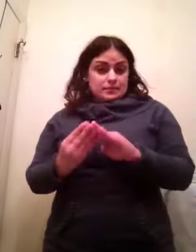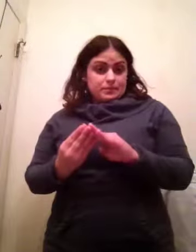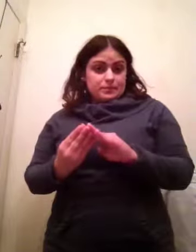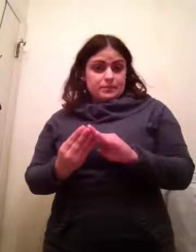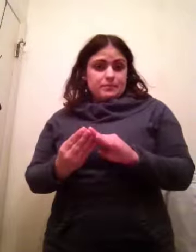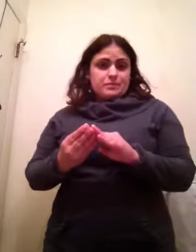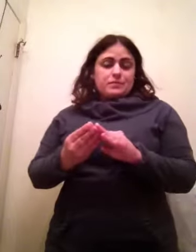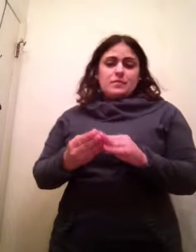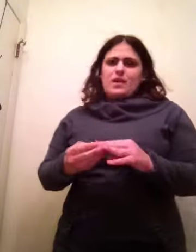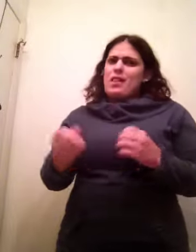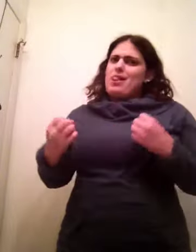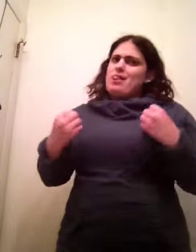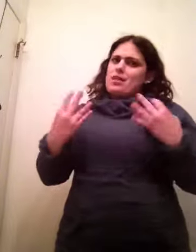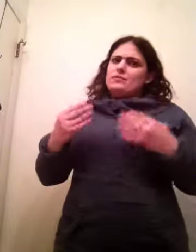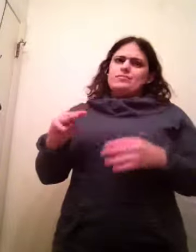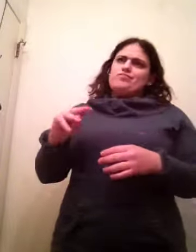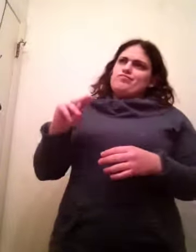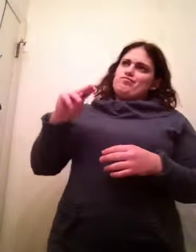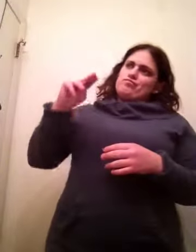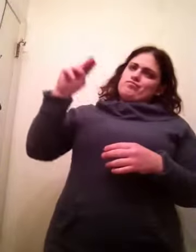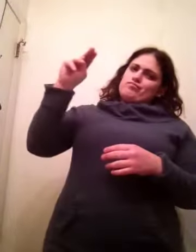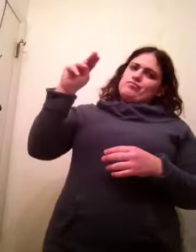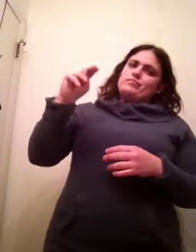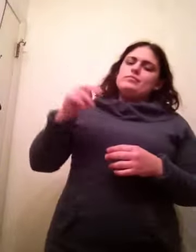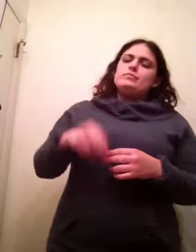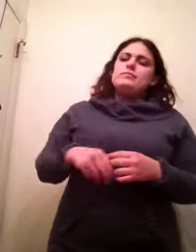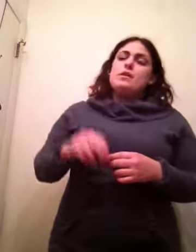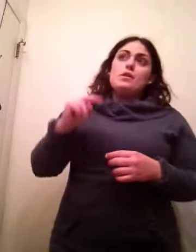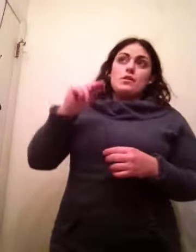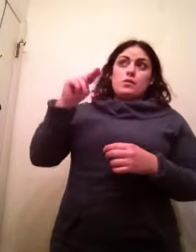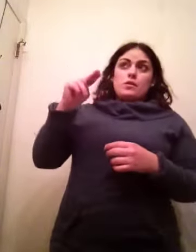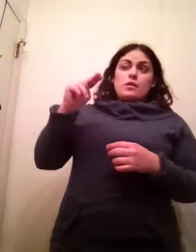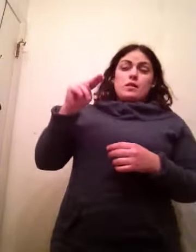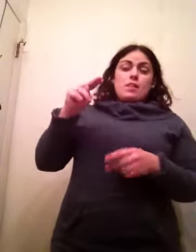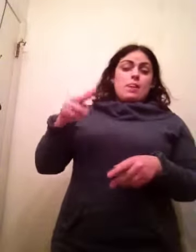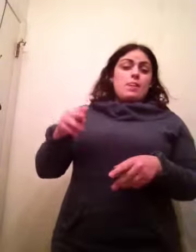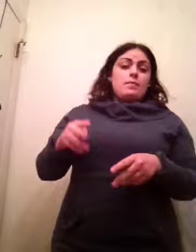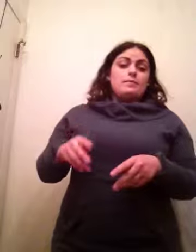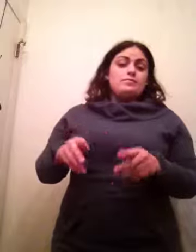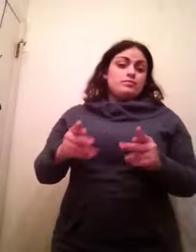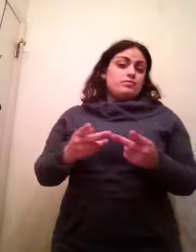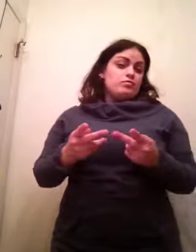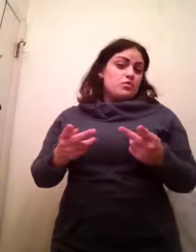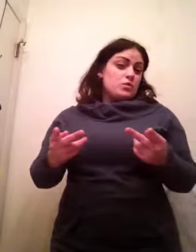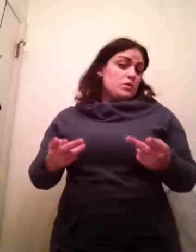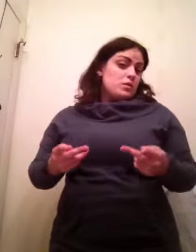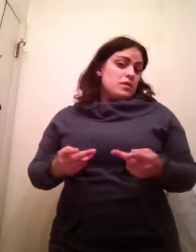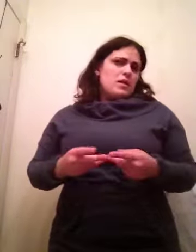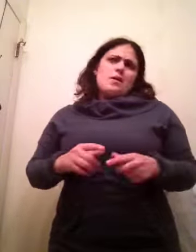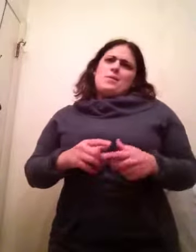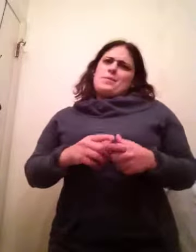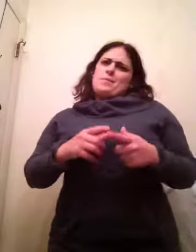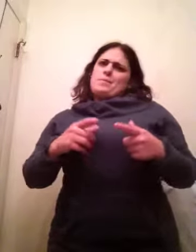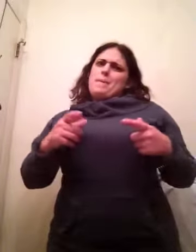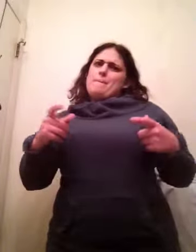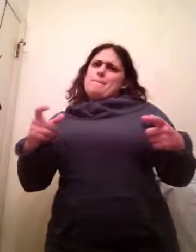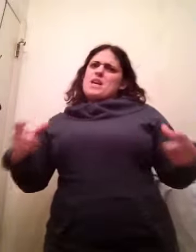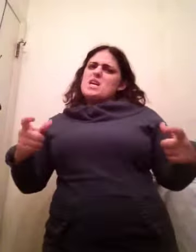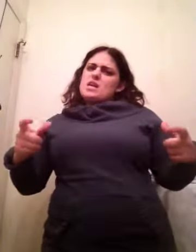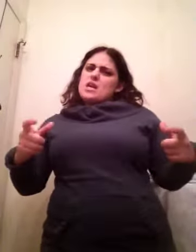is a place of big cities. They have factories. They have a few farms, but they're small farms. They're not